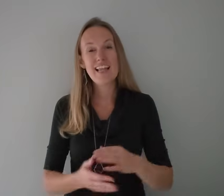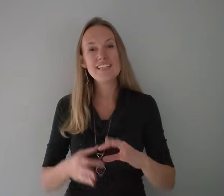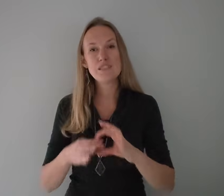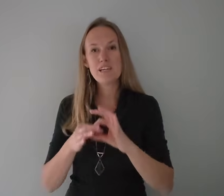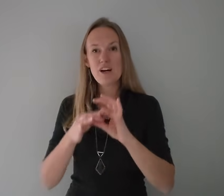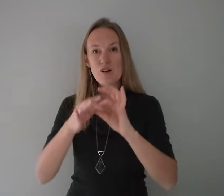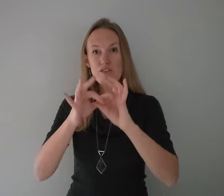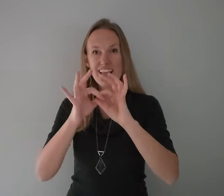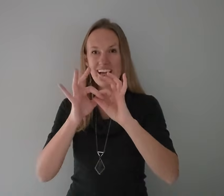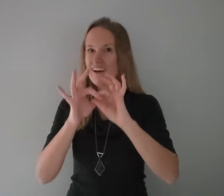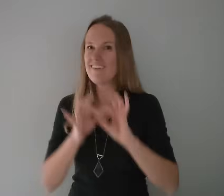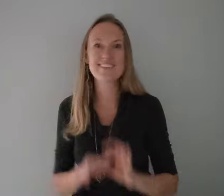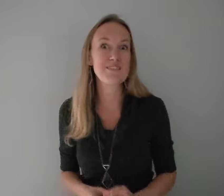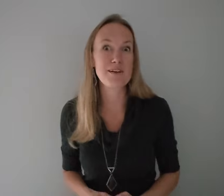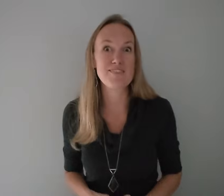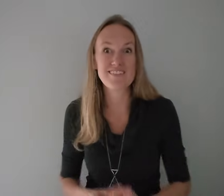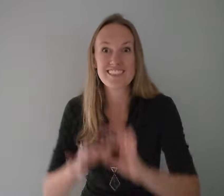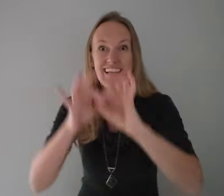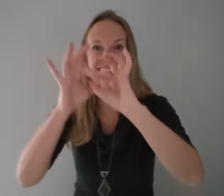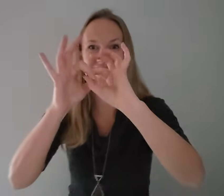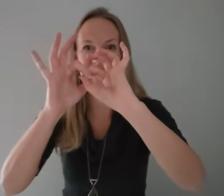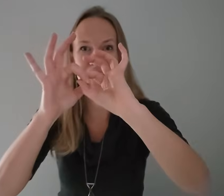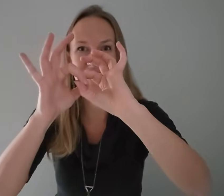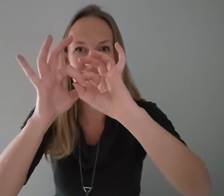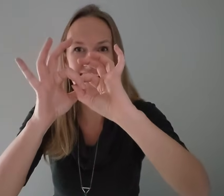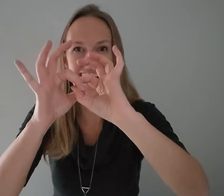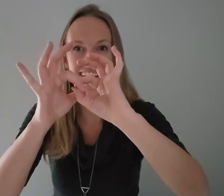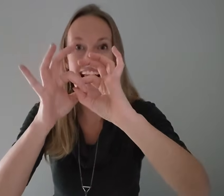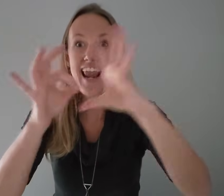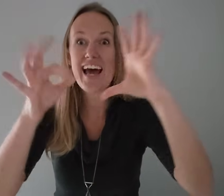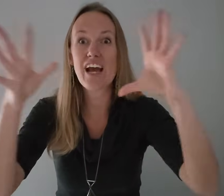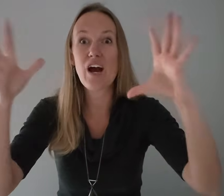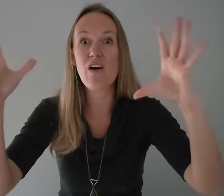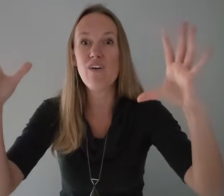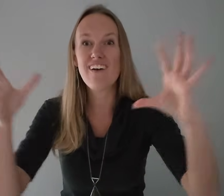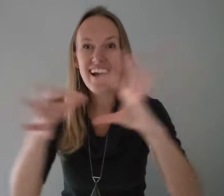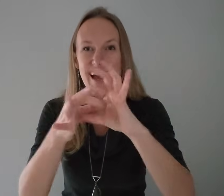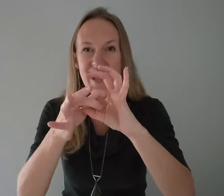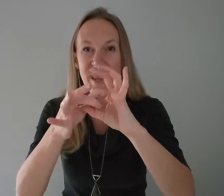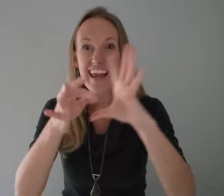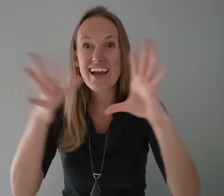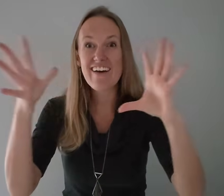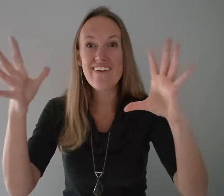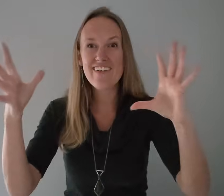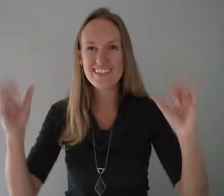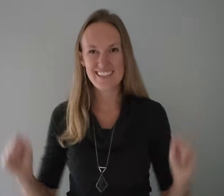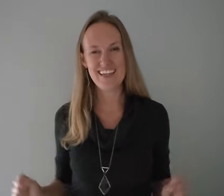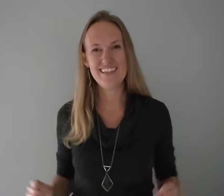lets me go, for let go is one of my favorite signs. You kind of make a link here, let go, let go. Okay, so